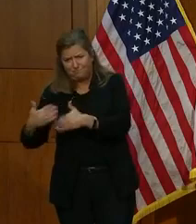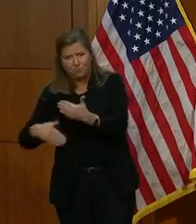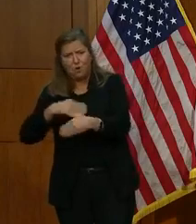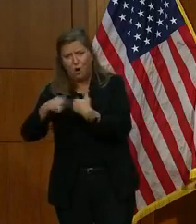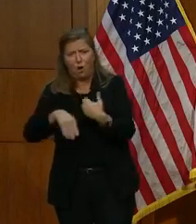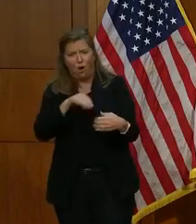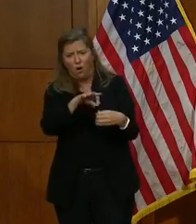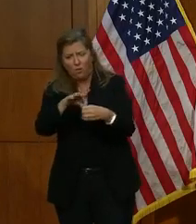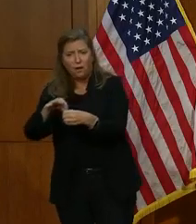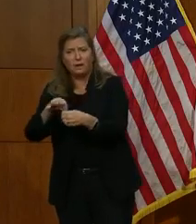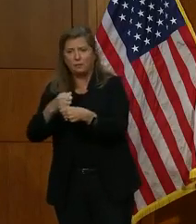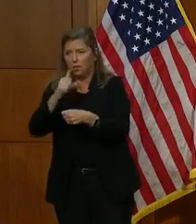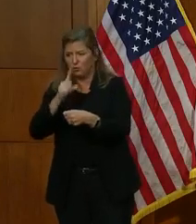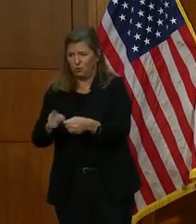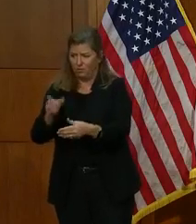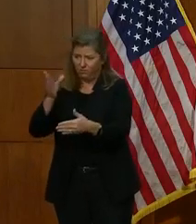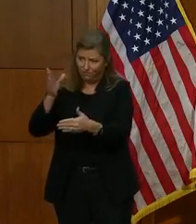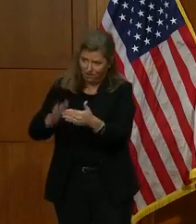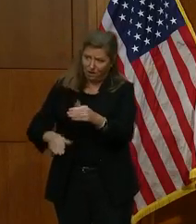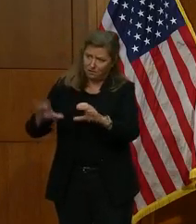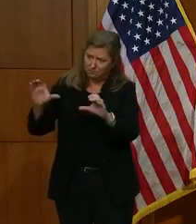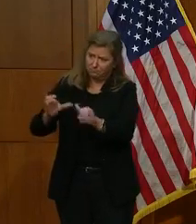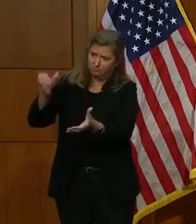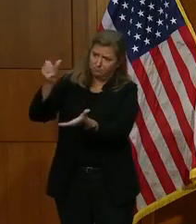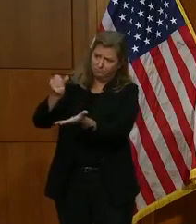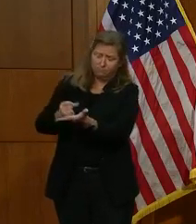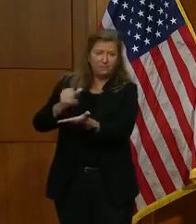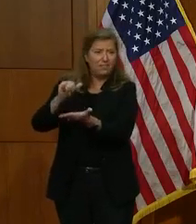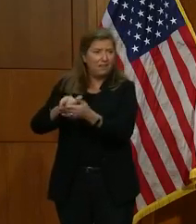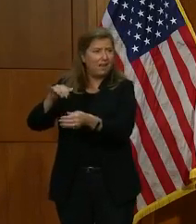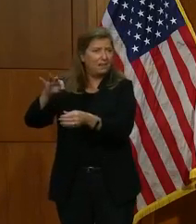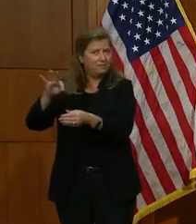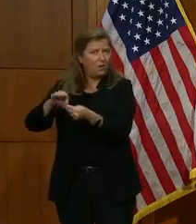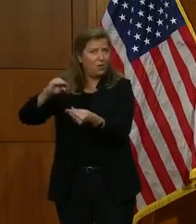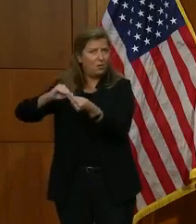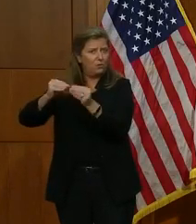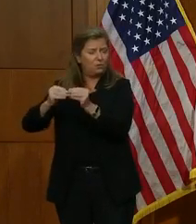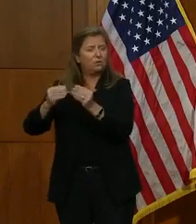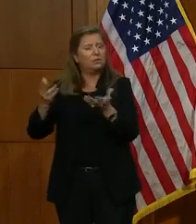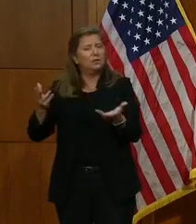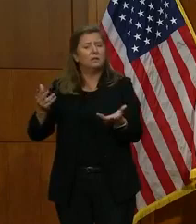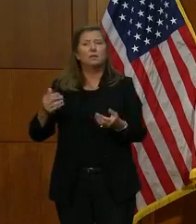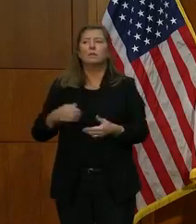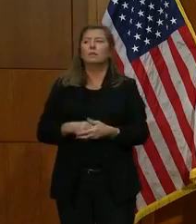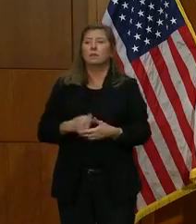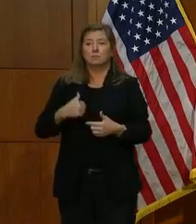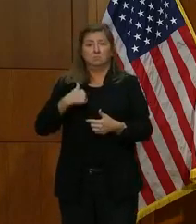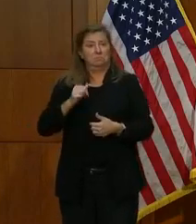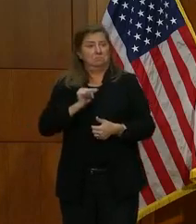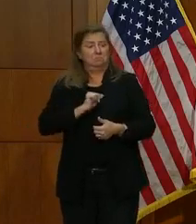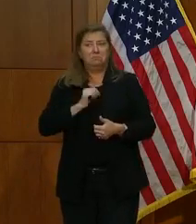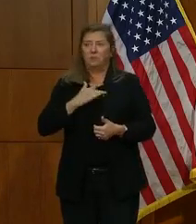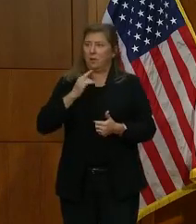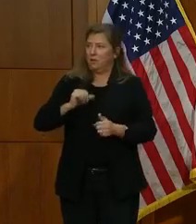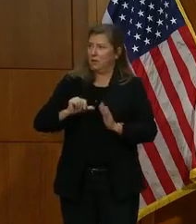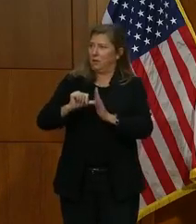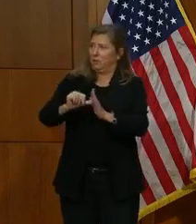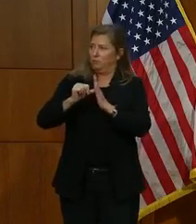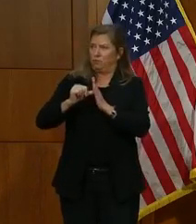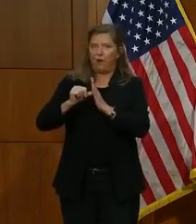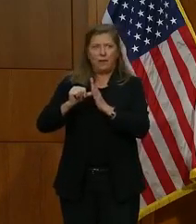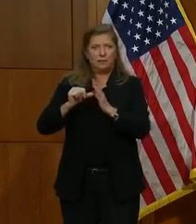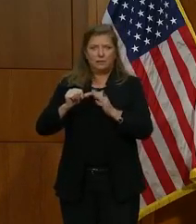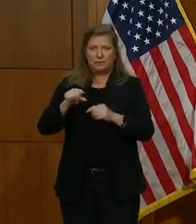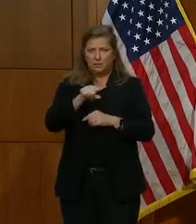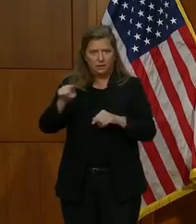ballots and to finalize the certification of the vote. And so I, for one, am impressed that they're in the position that they